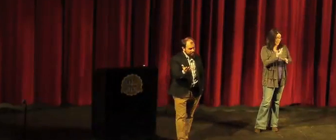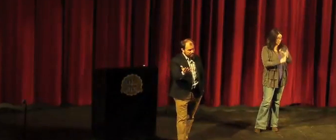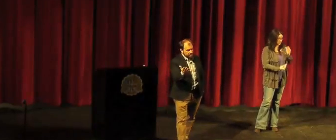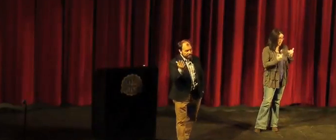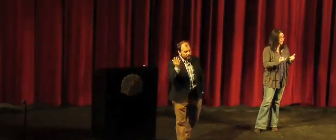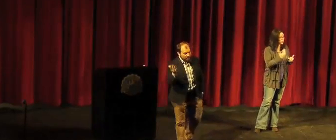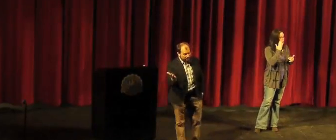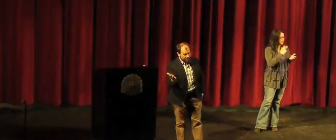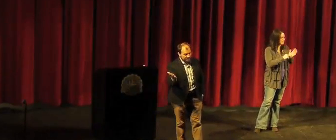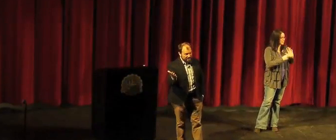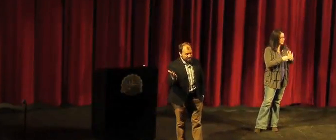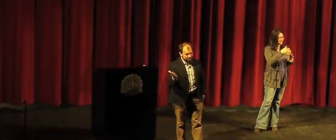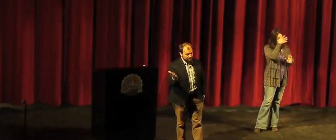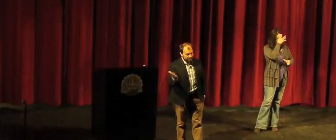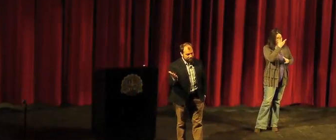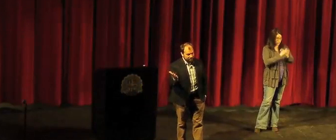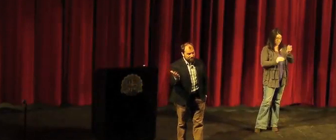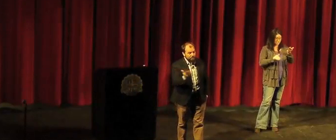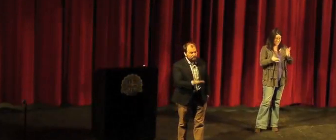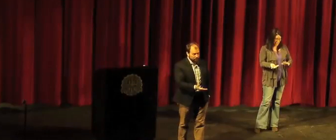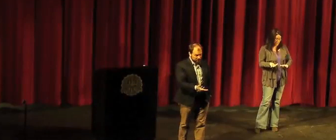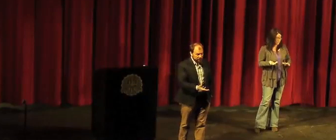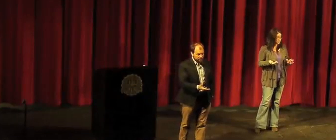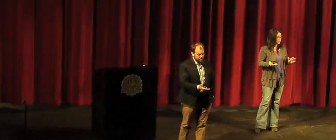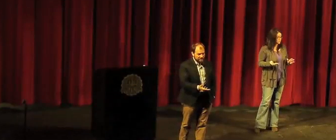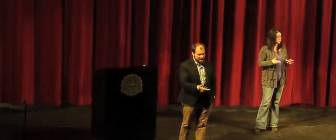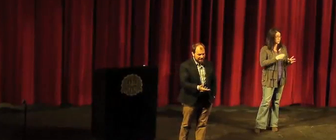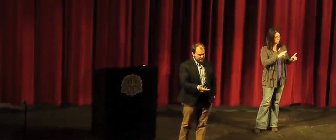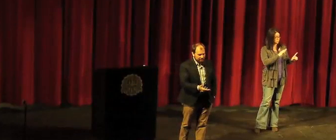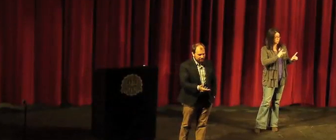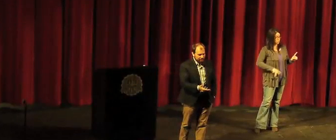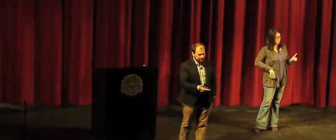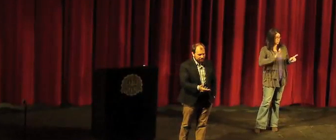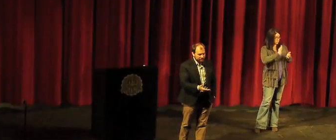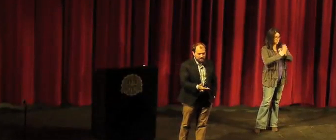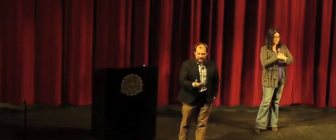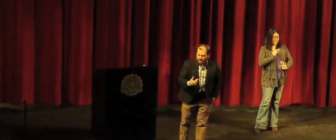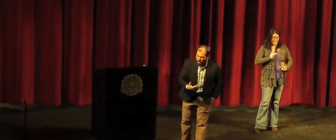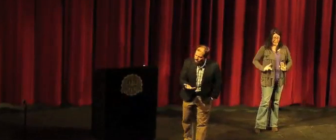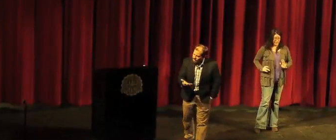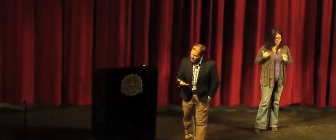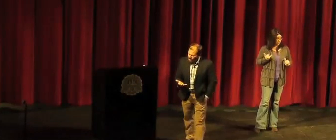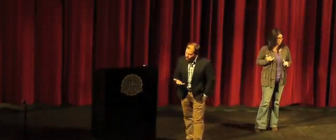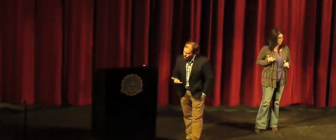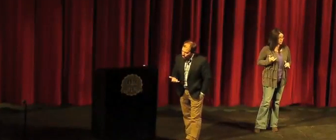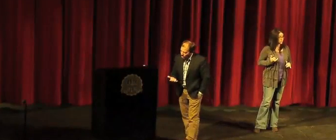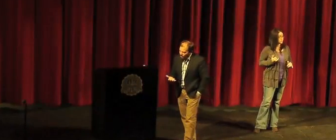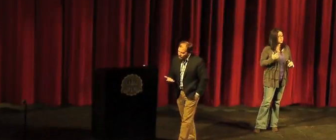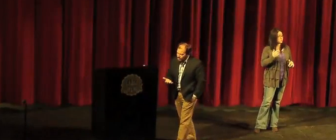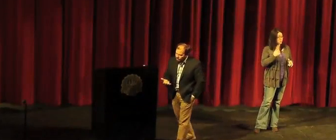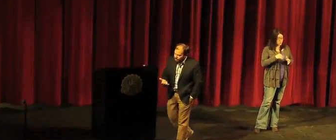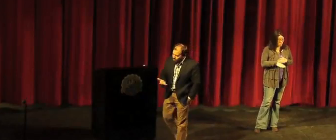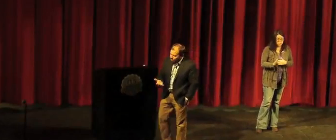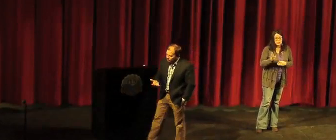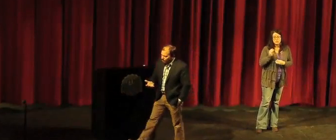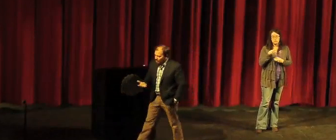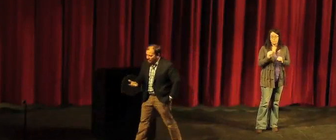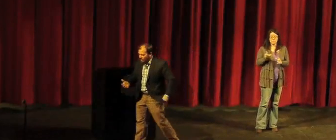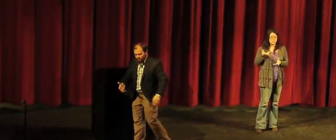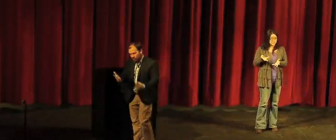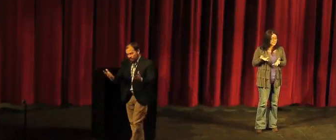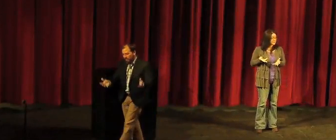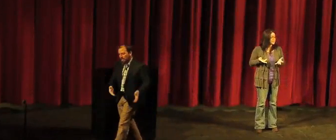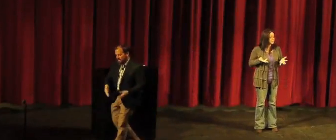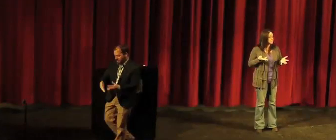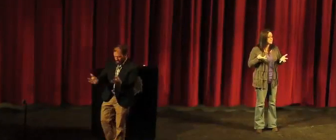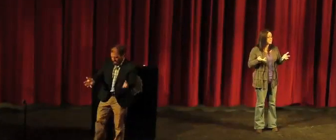means. His father is dead. Bertie's going to be king. He walks into Lionel Logue's office, and